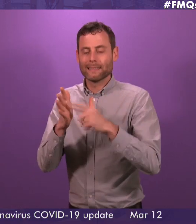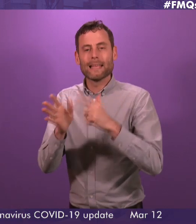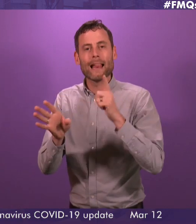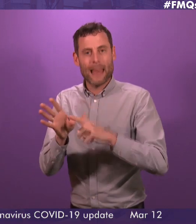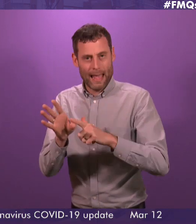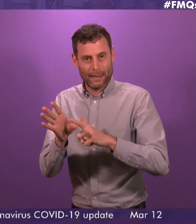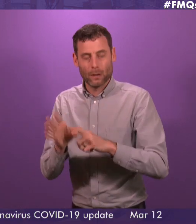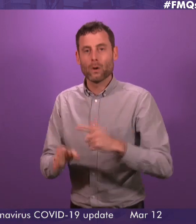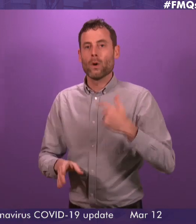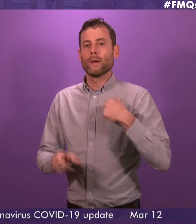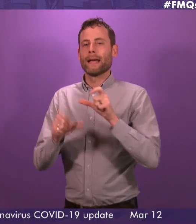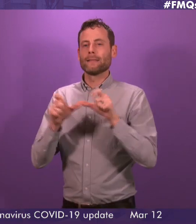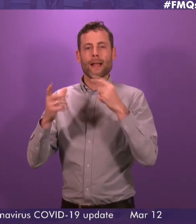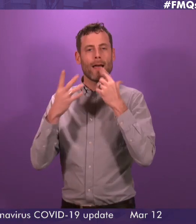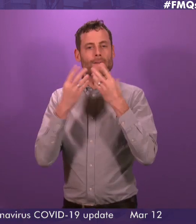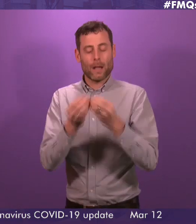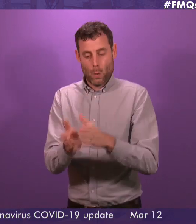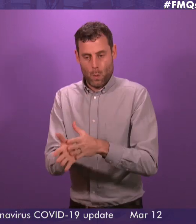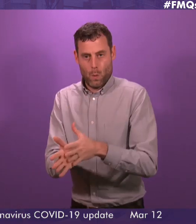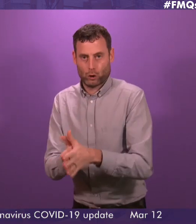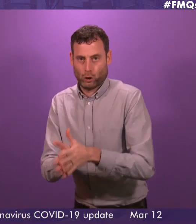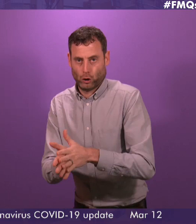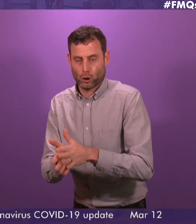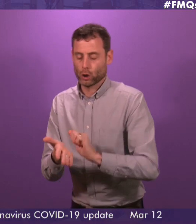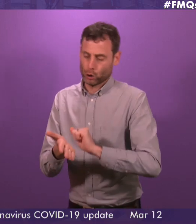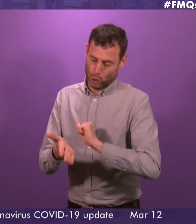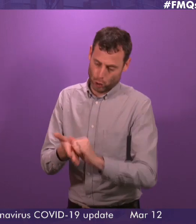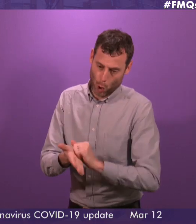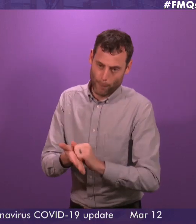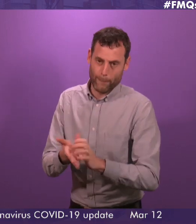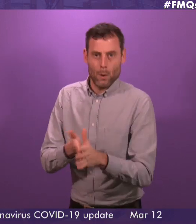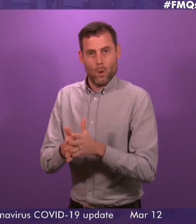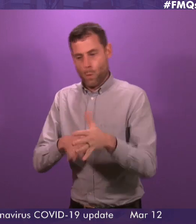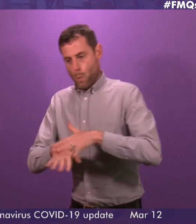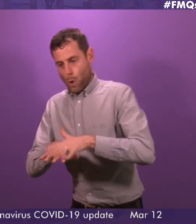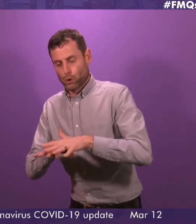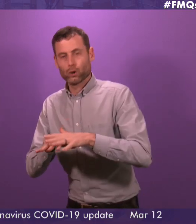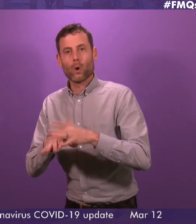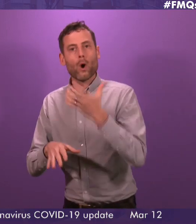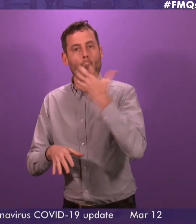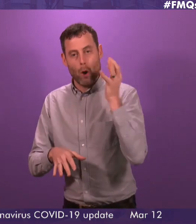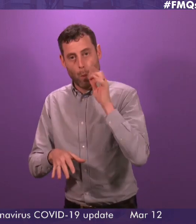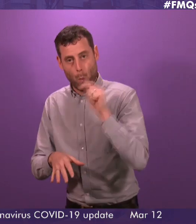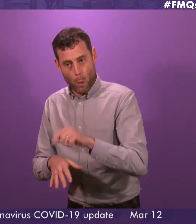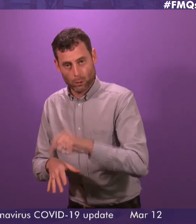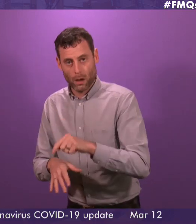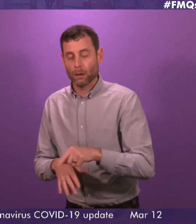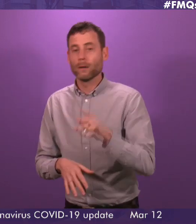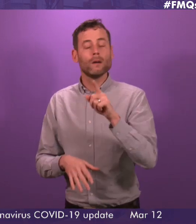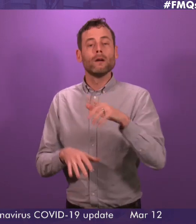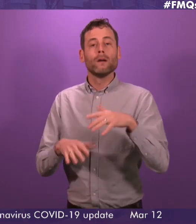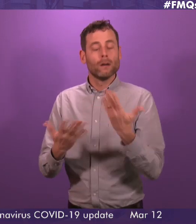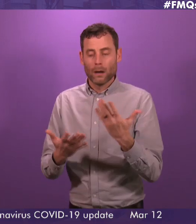you cannot access hot water and soap, and taking care in terms of using tissues to